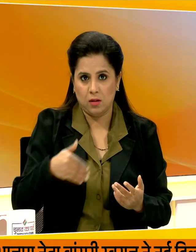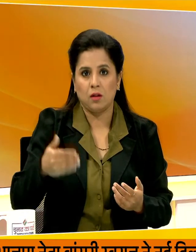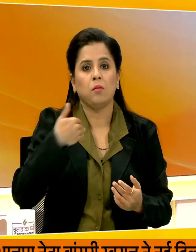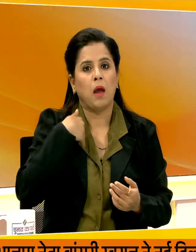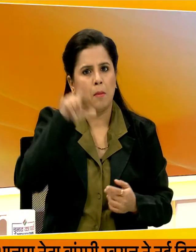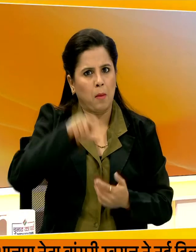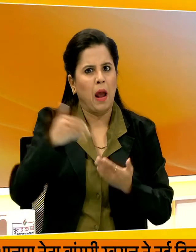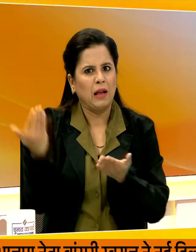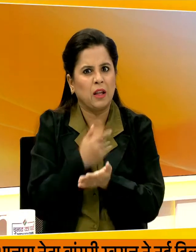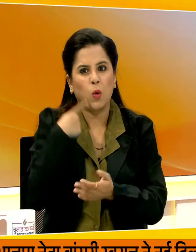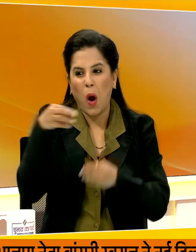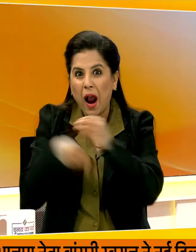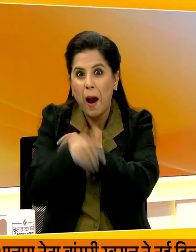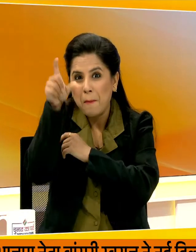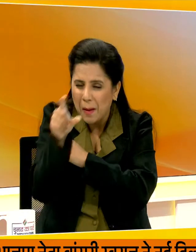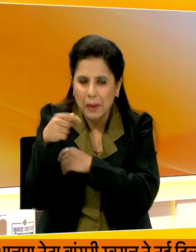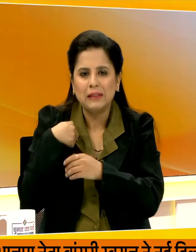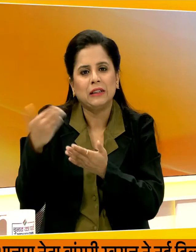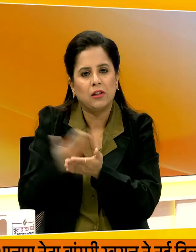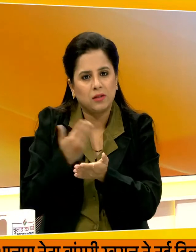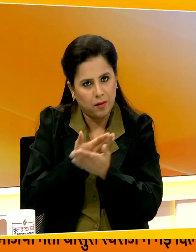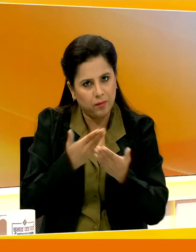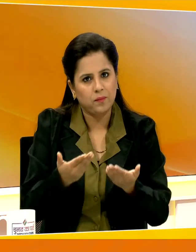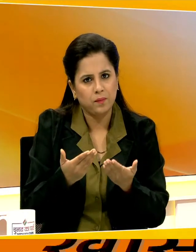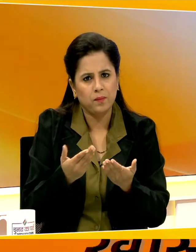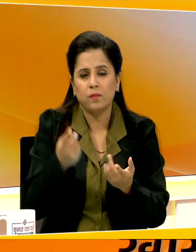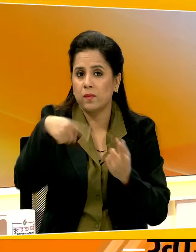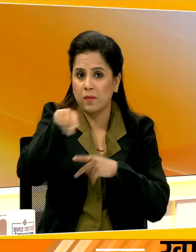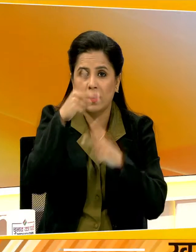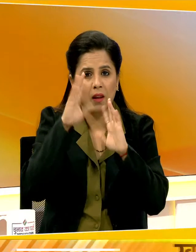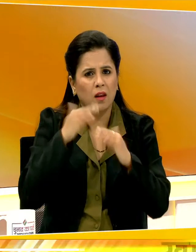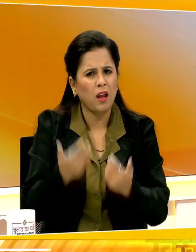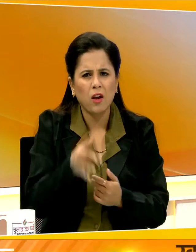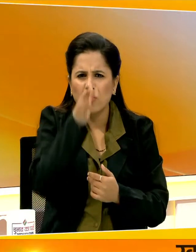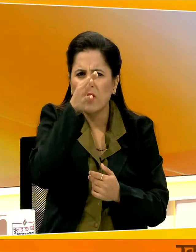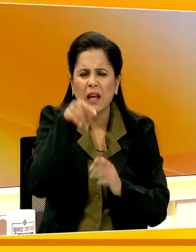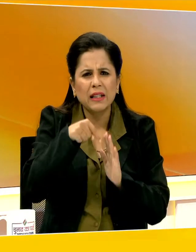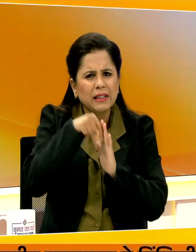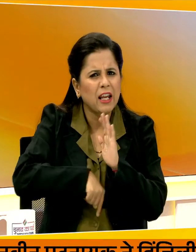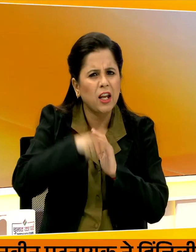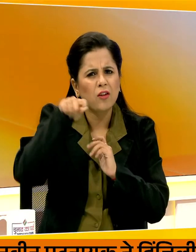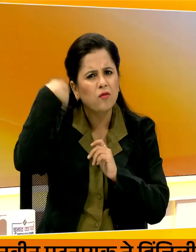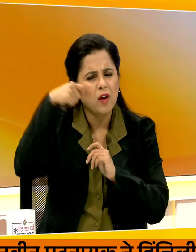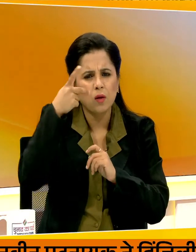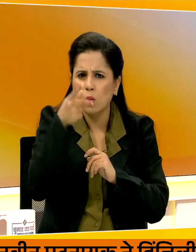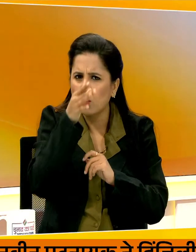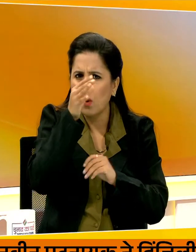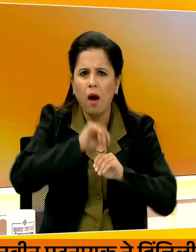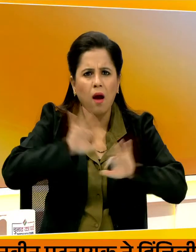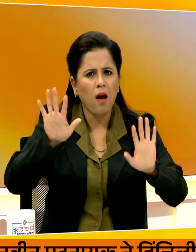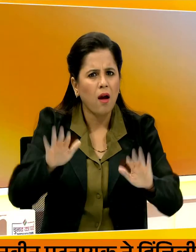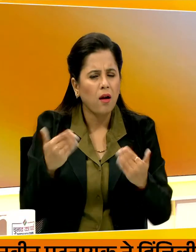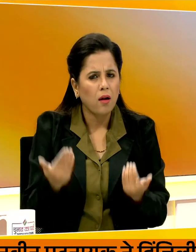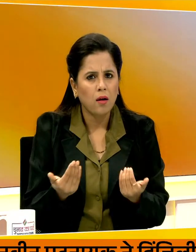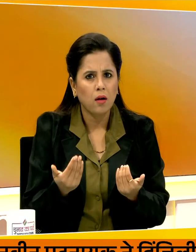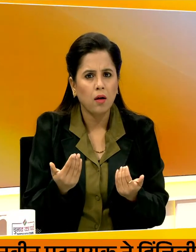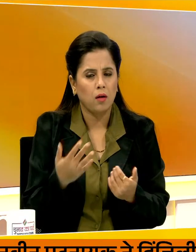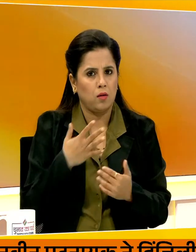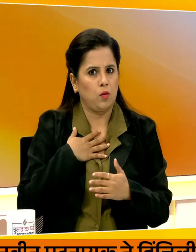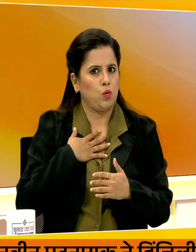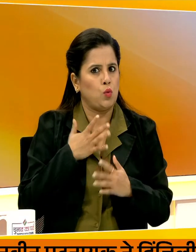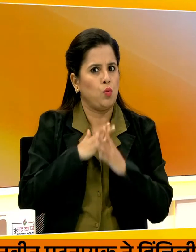to save the corrupt people. They came out with the fake news, deep fake video. And what is